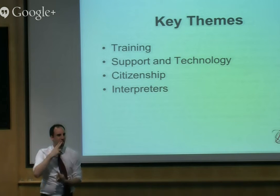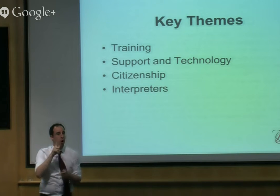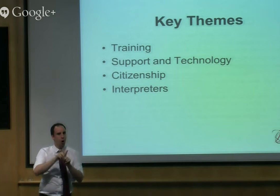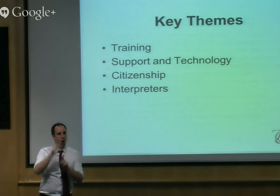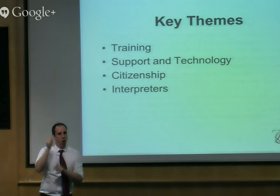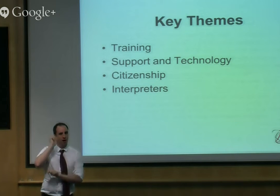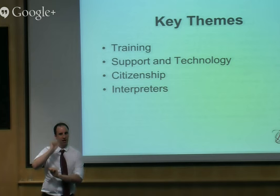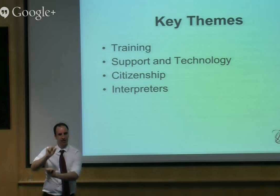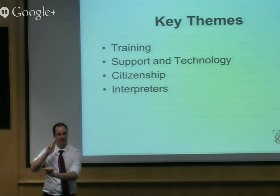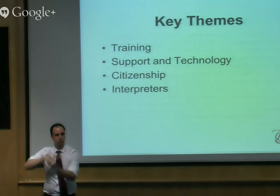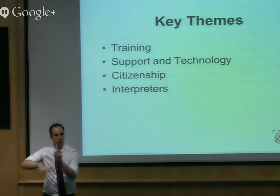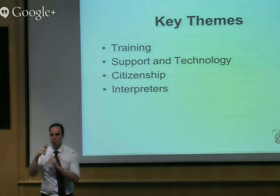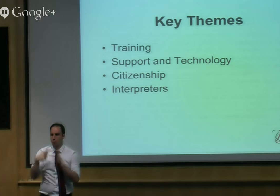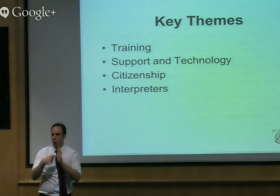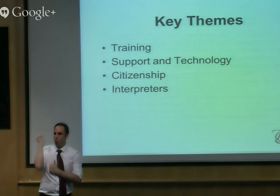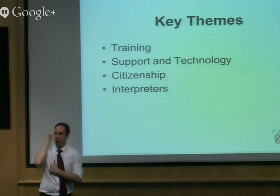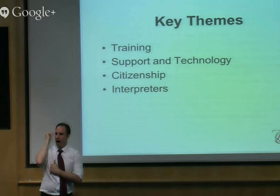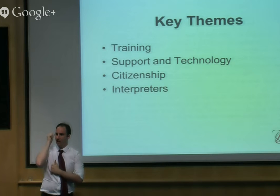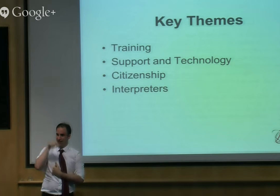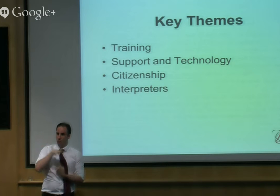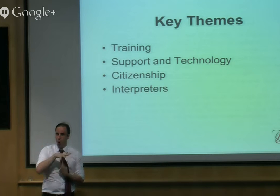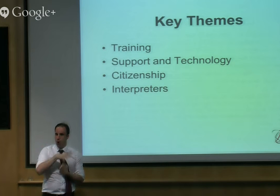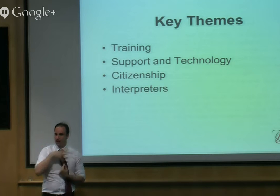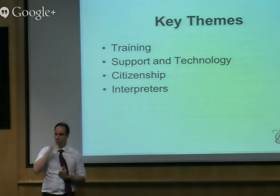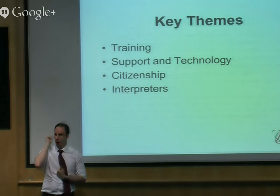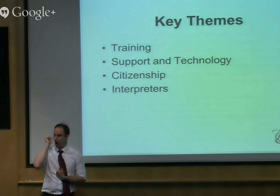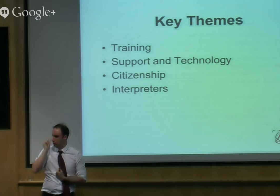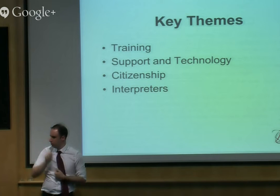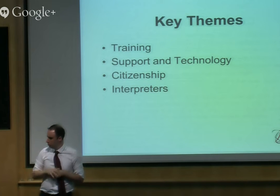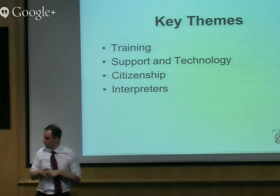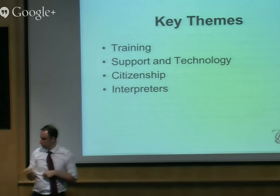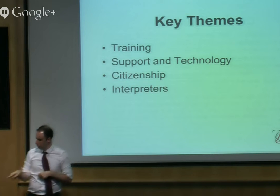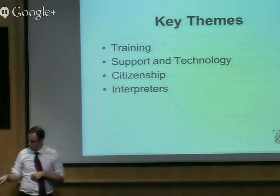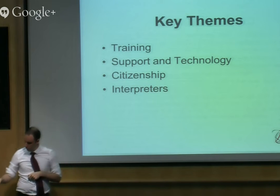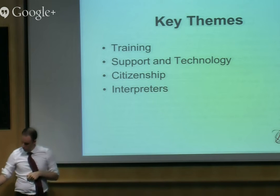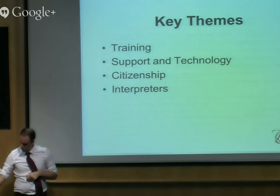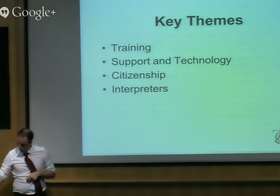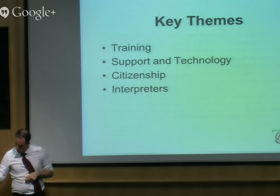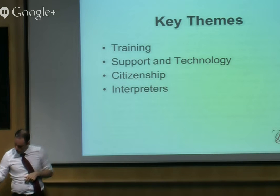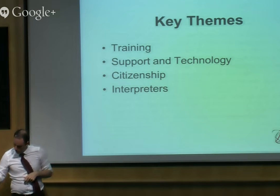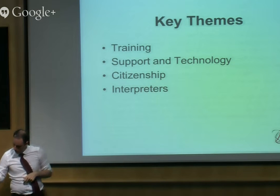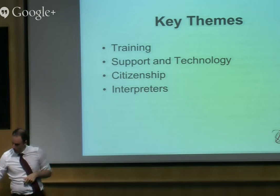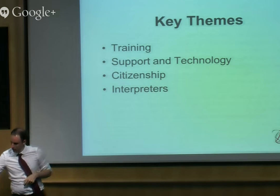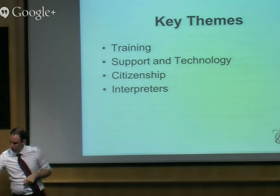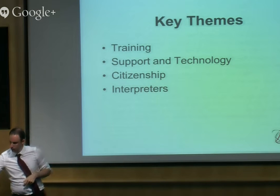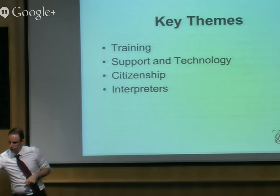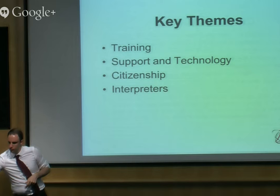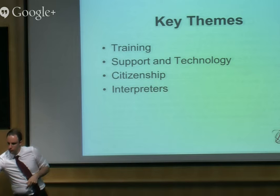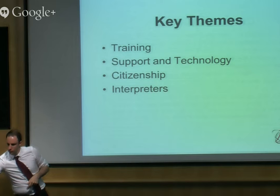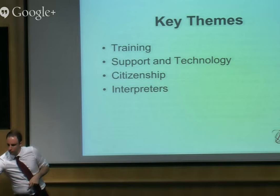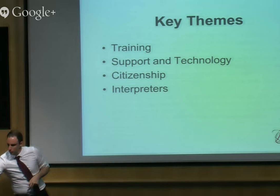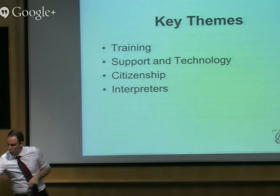within their council ward, having awareness of what are the issues that the deaf community are faced with.